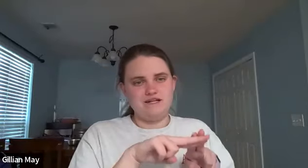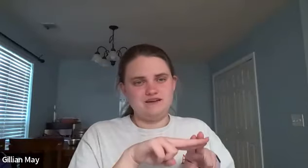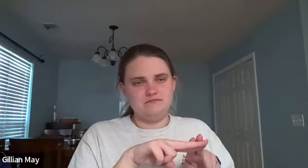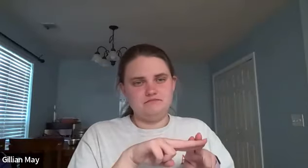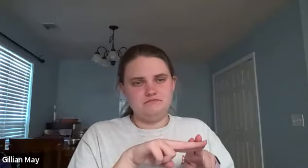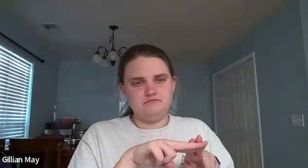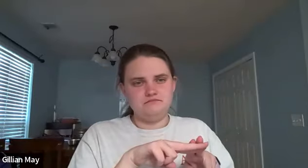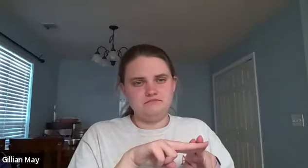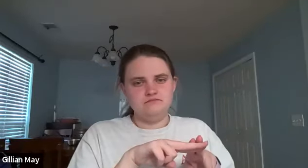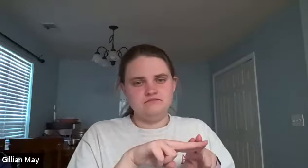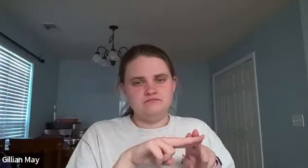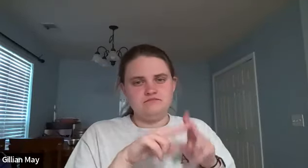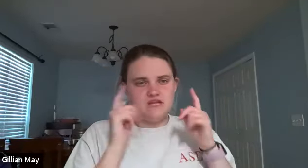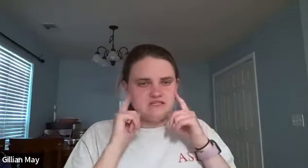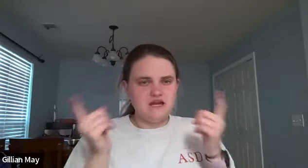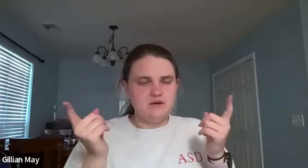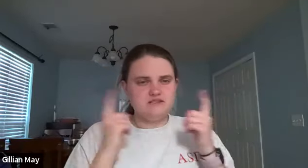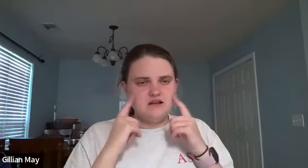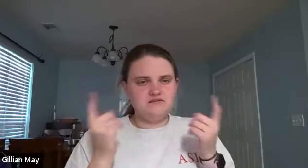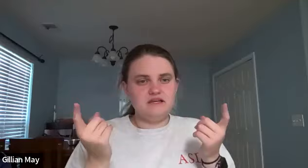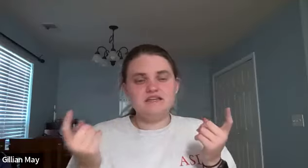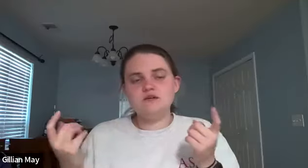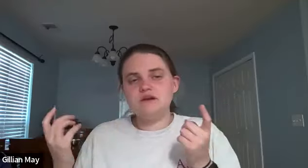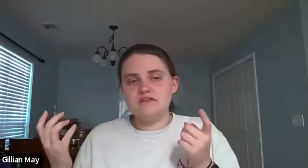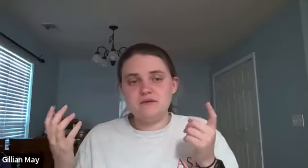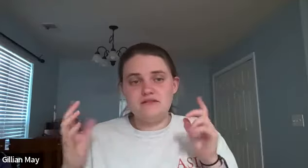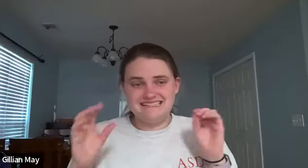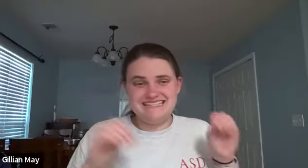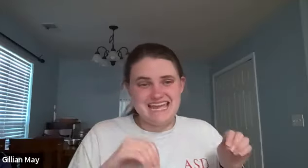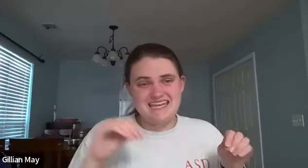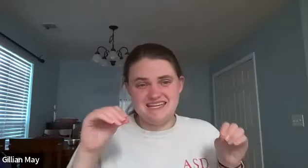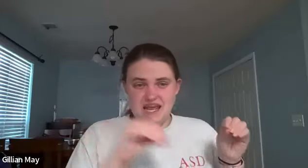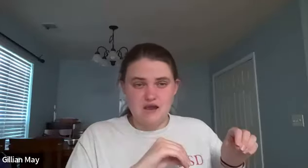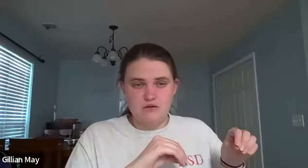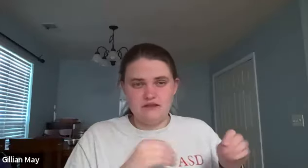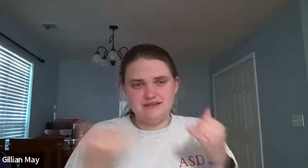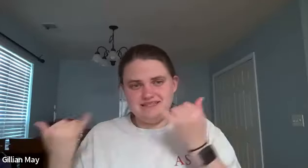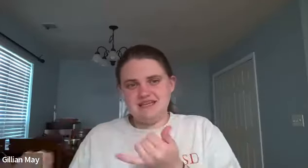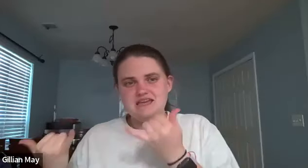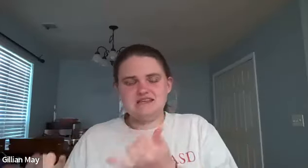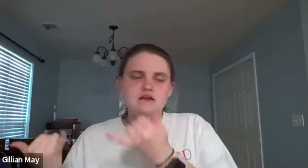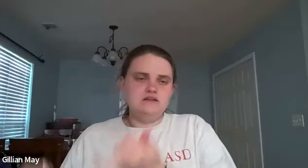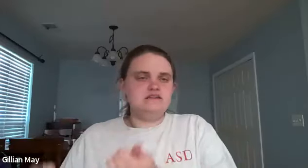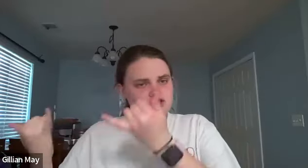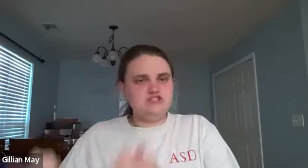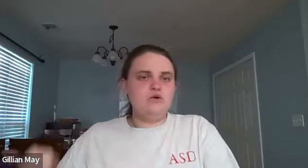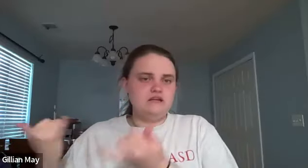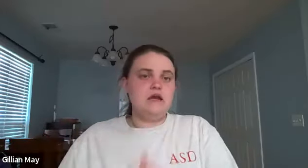time. That's kind of how it's kind of like, it's like when I think about like today and now, like today's just a whole day,